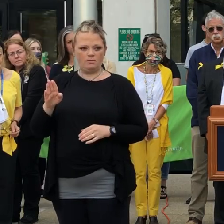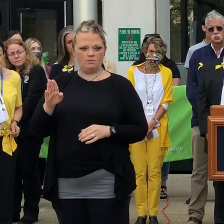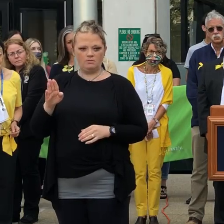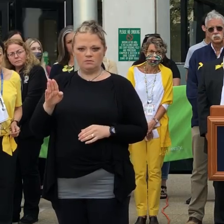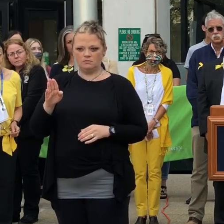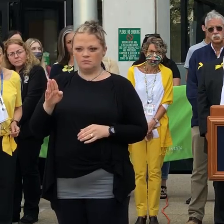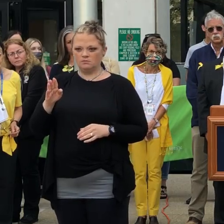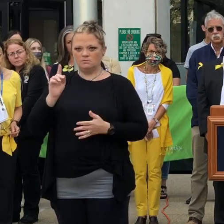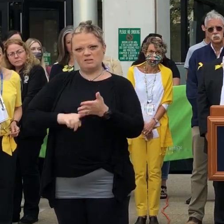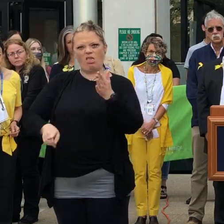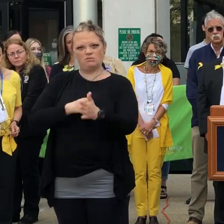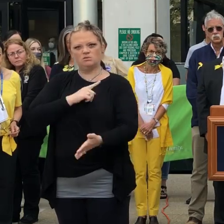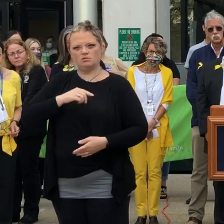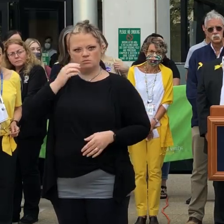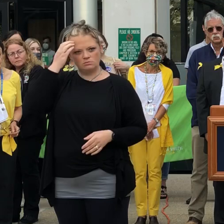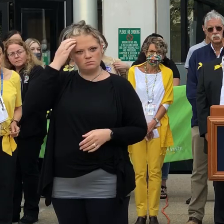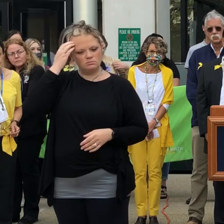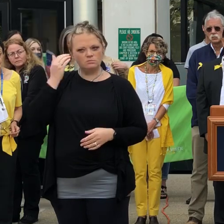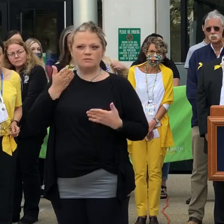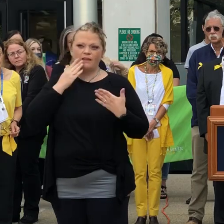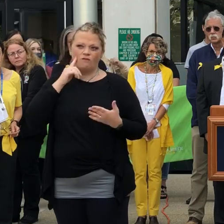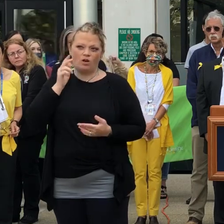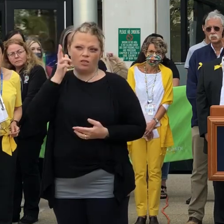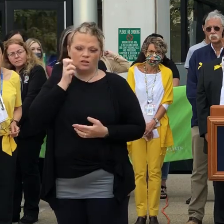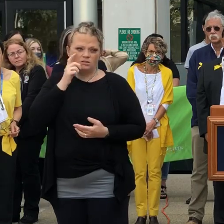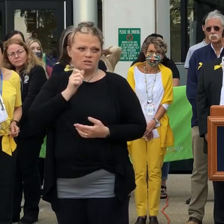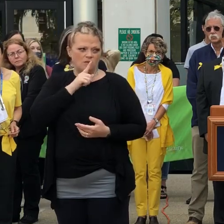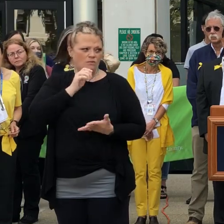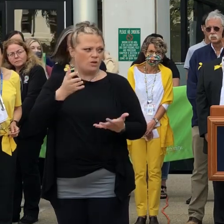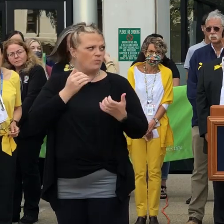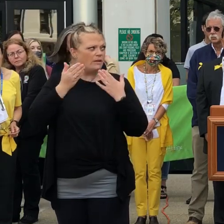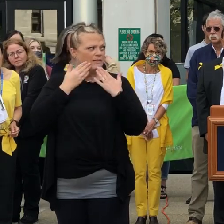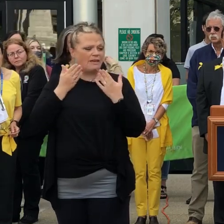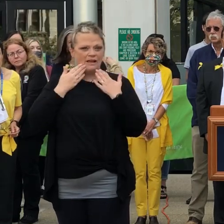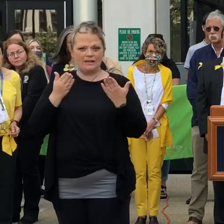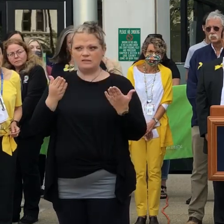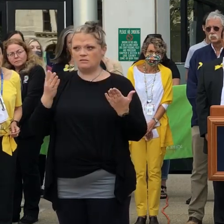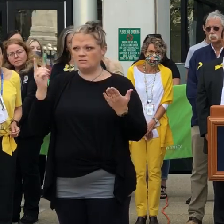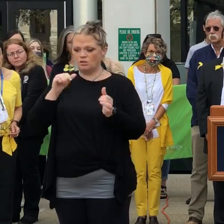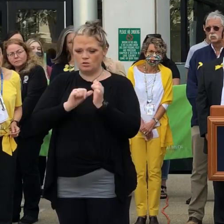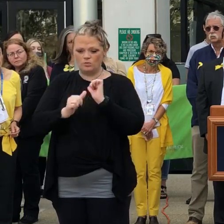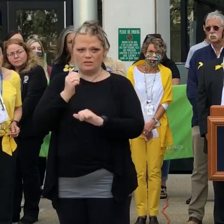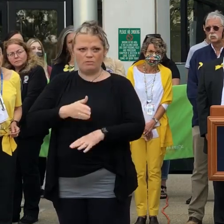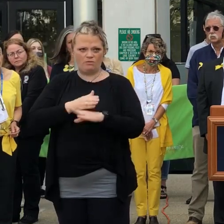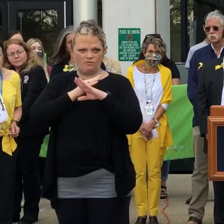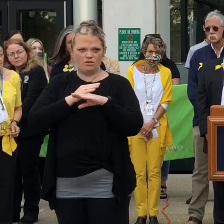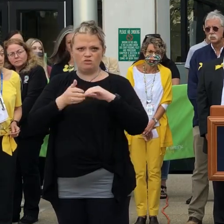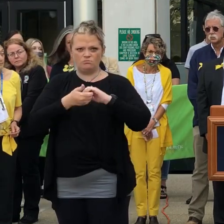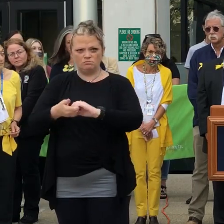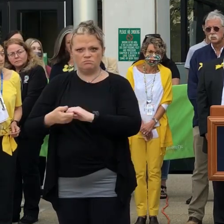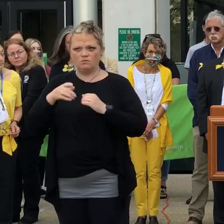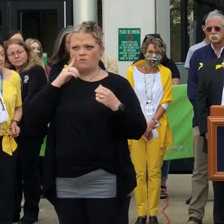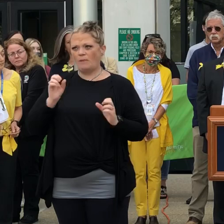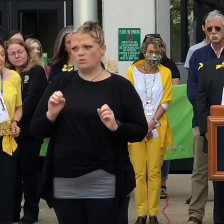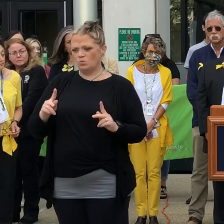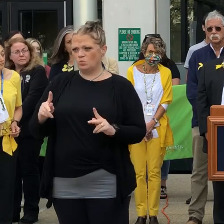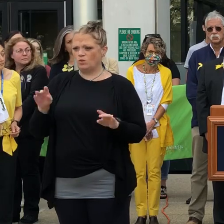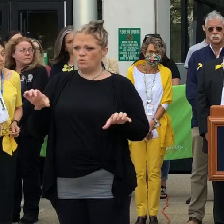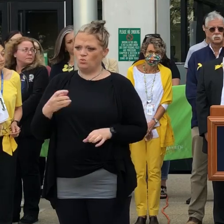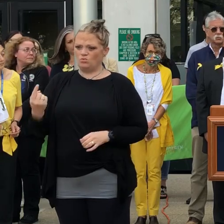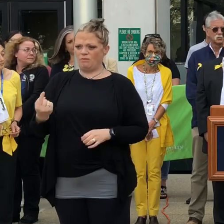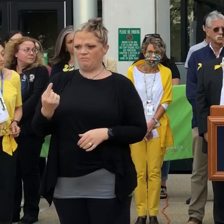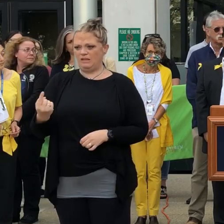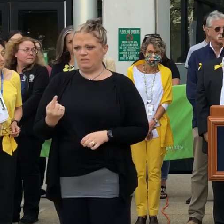defunct. Thank you for listening, and I really want to thank the Suicide Prevention Coalition for the opportunity to do